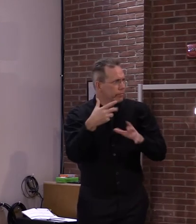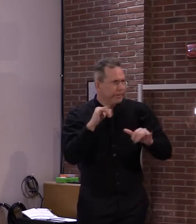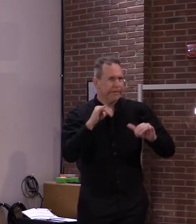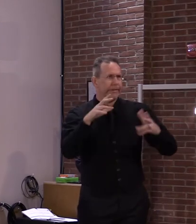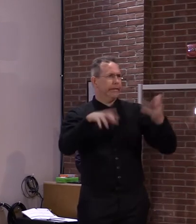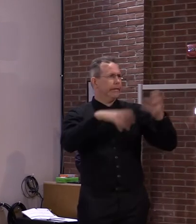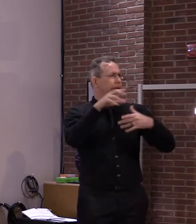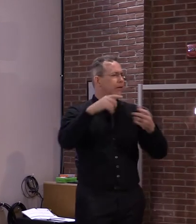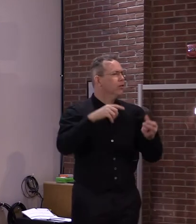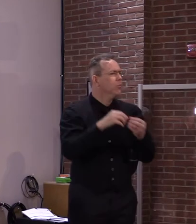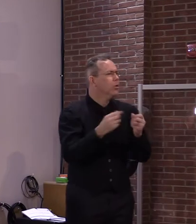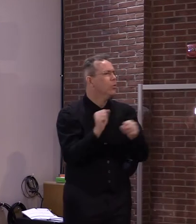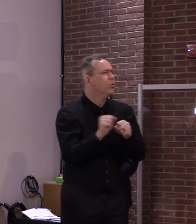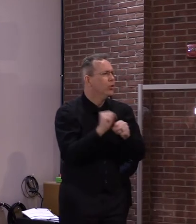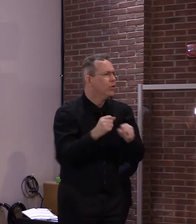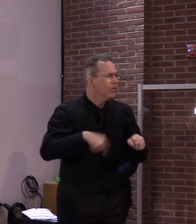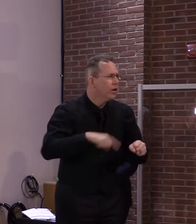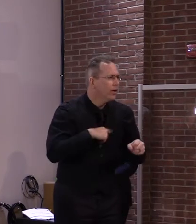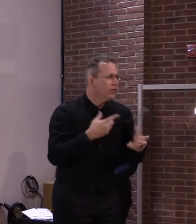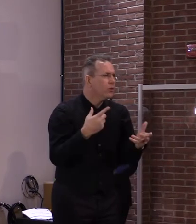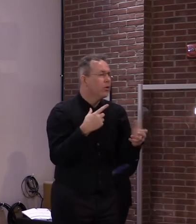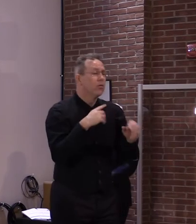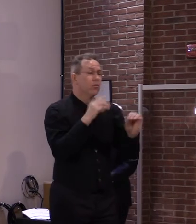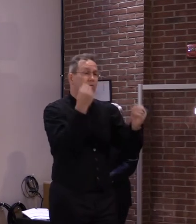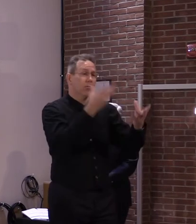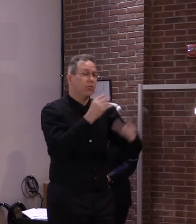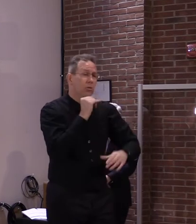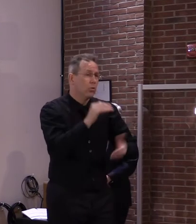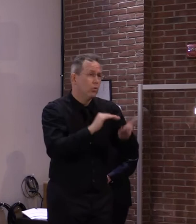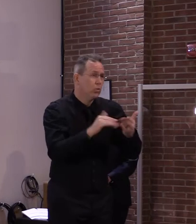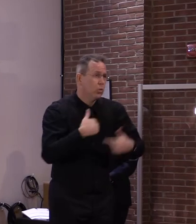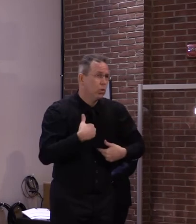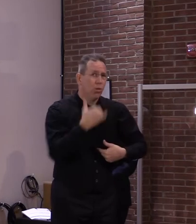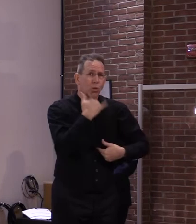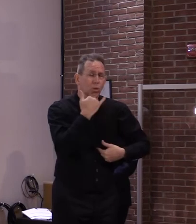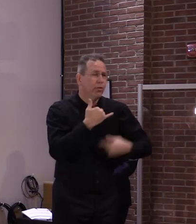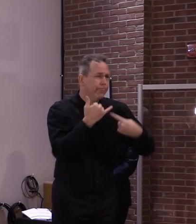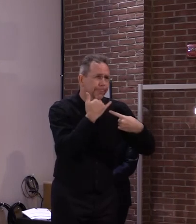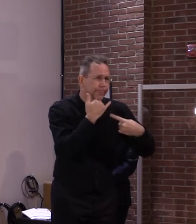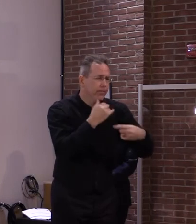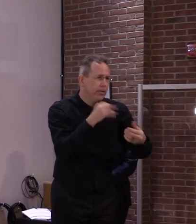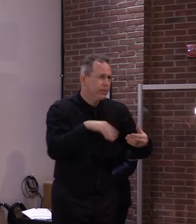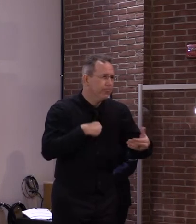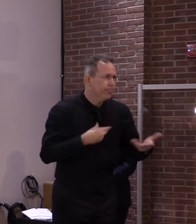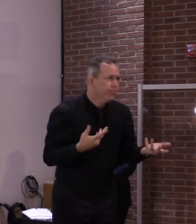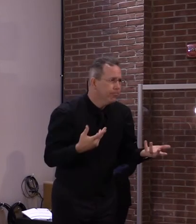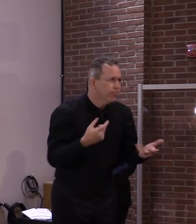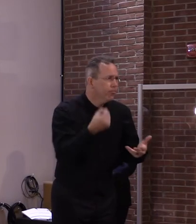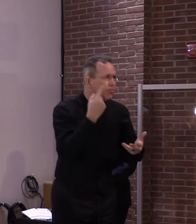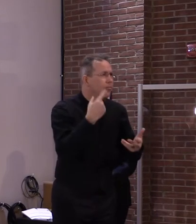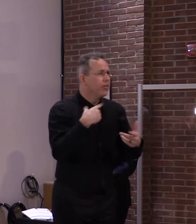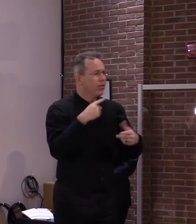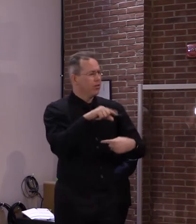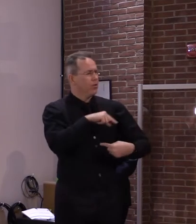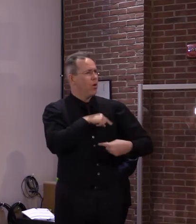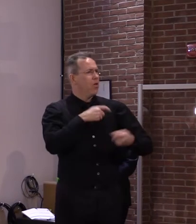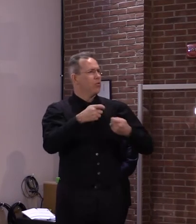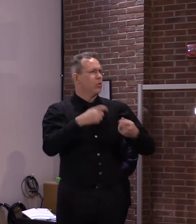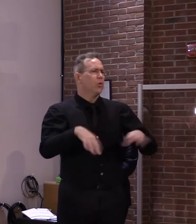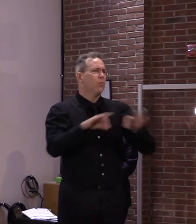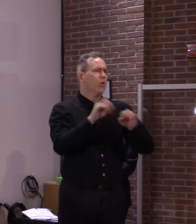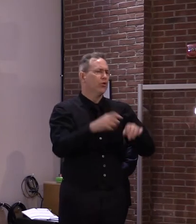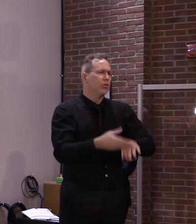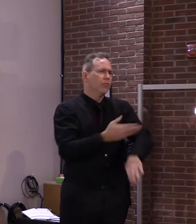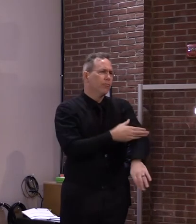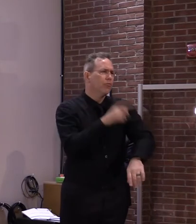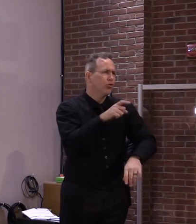pieces into place and we prevent this from happening in the future we should have done it uh beforehand but this one got by us and we uh we need to